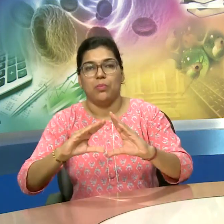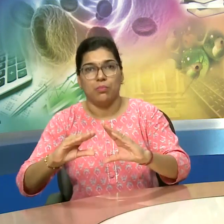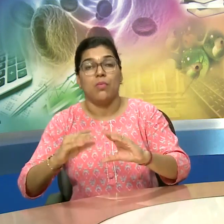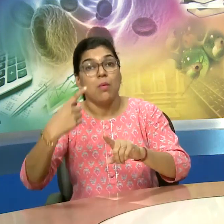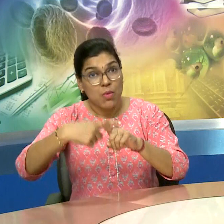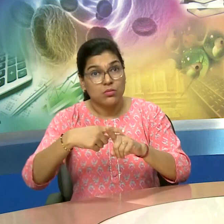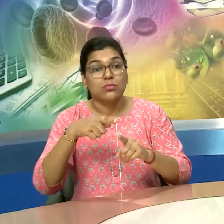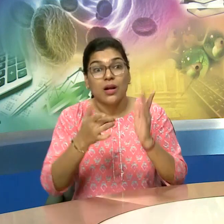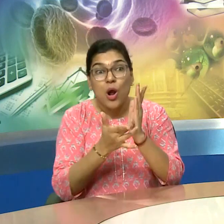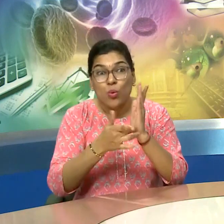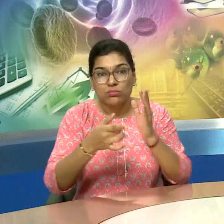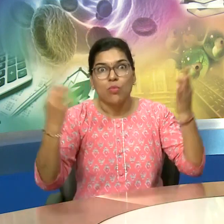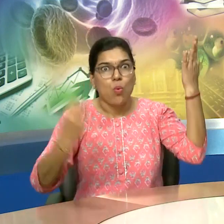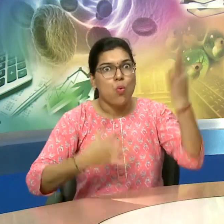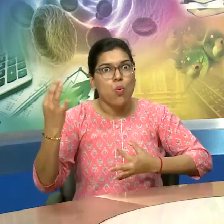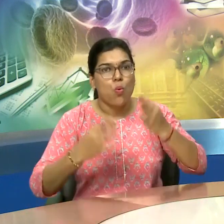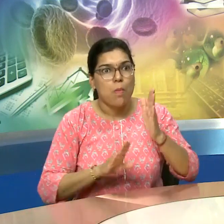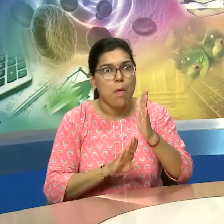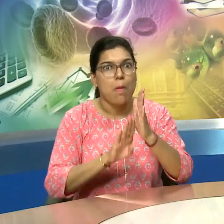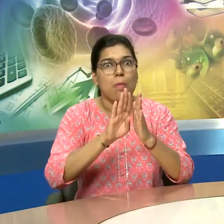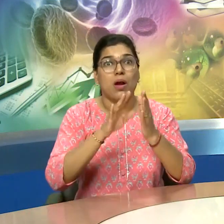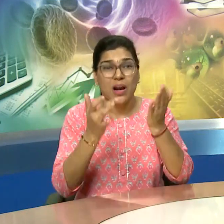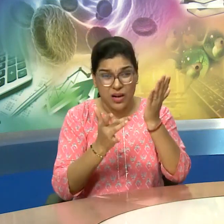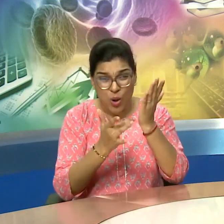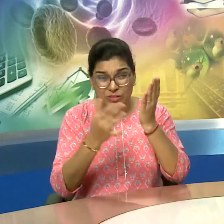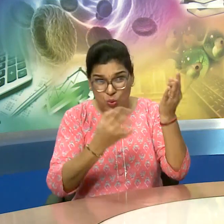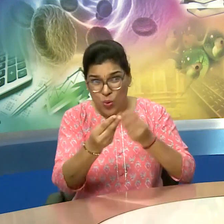And this human population, it is continuously increasing.